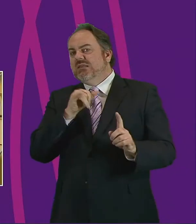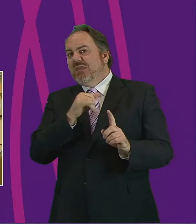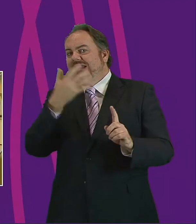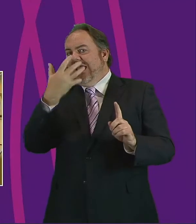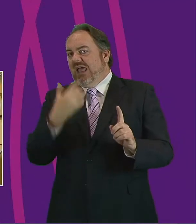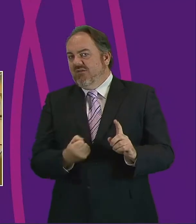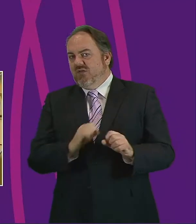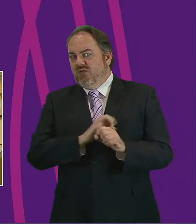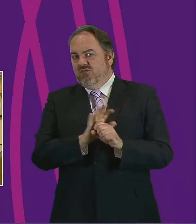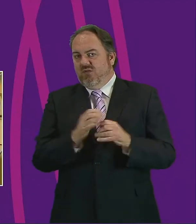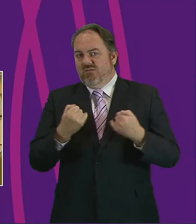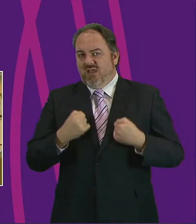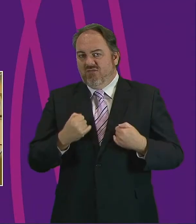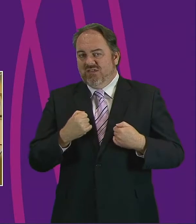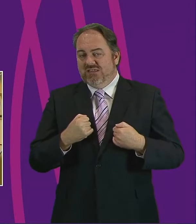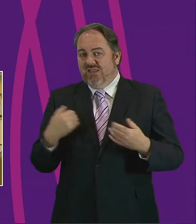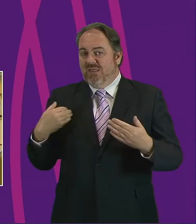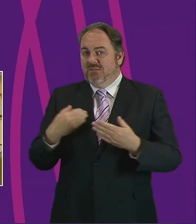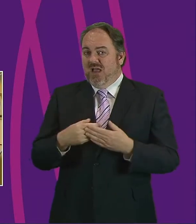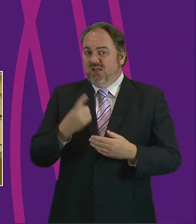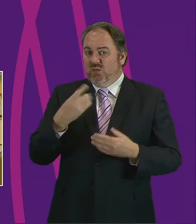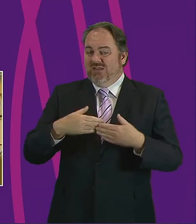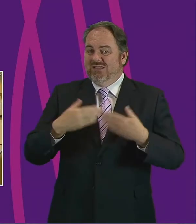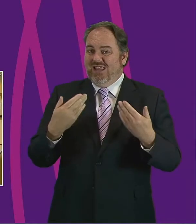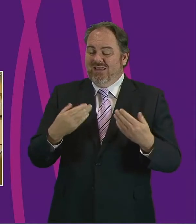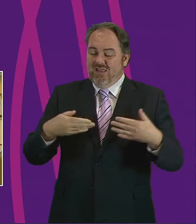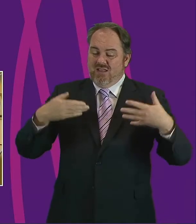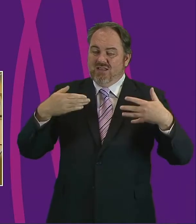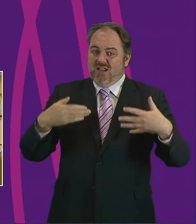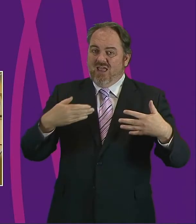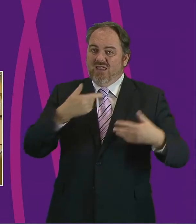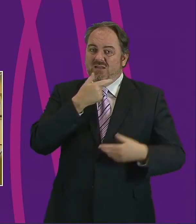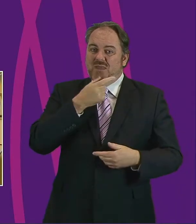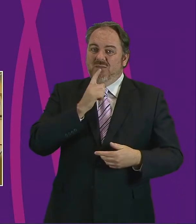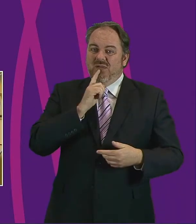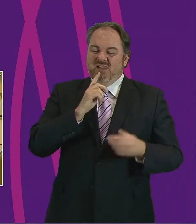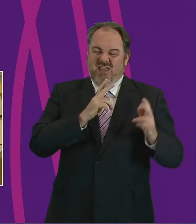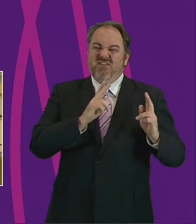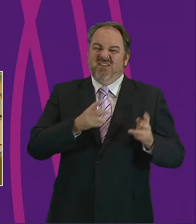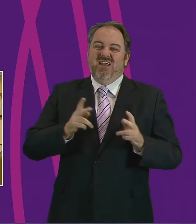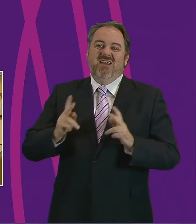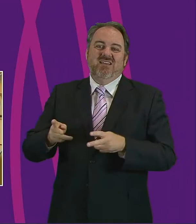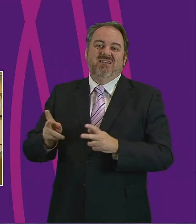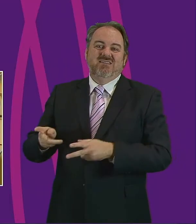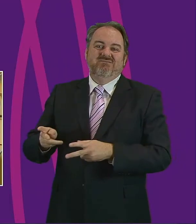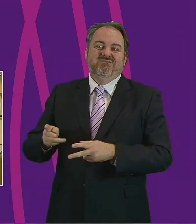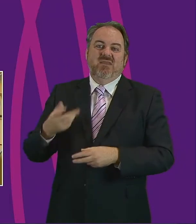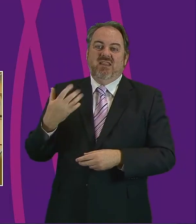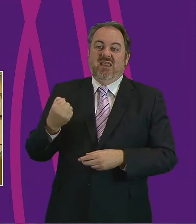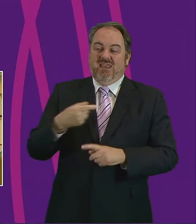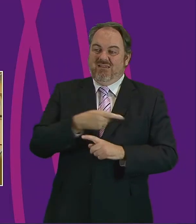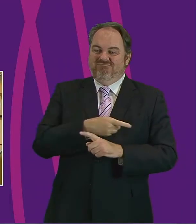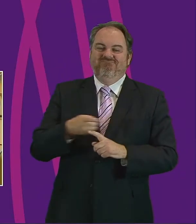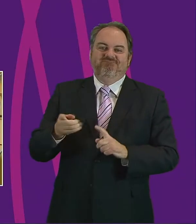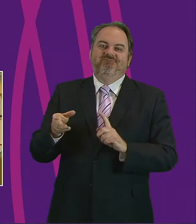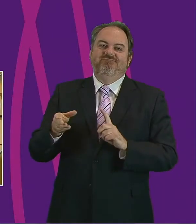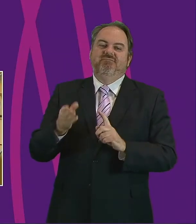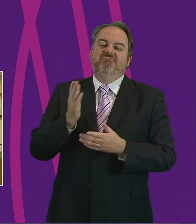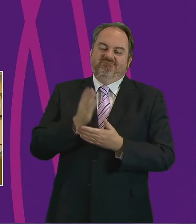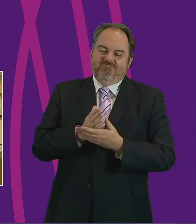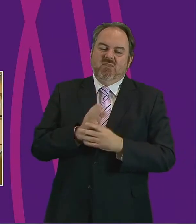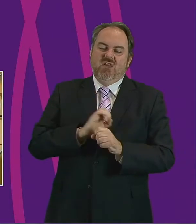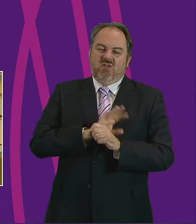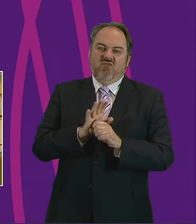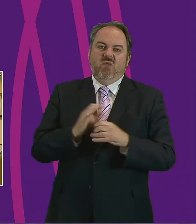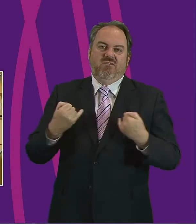the past 24 hours, 9 deaths of patients who had been confirmed as having the virus have been registered, and that takes the total number